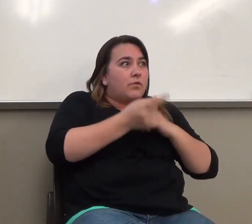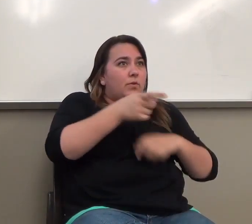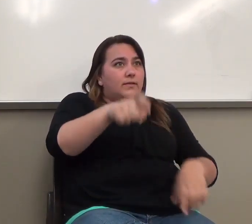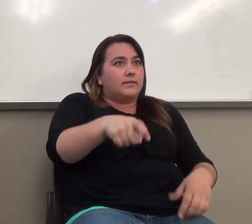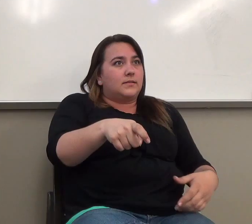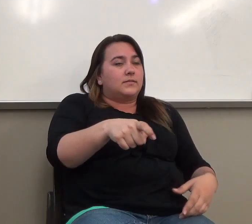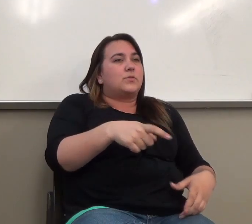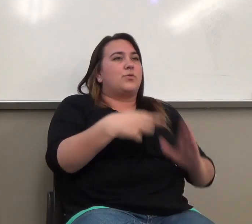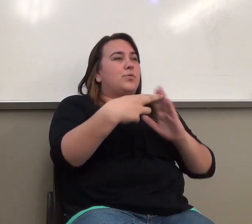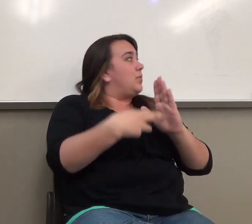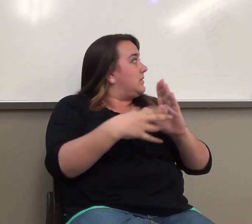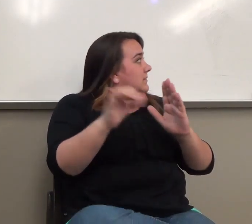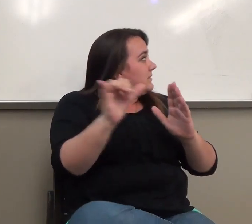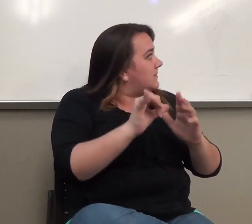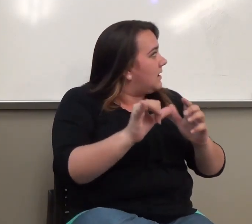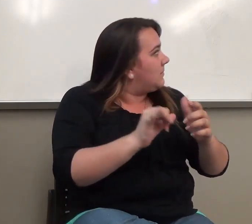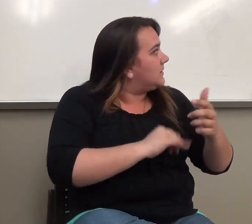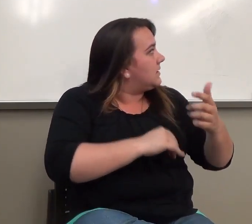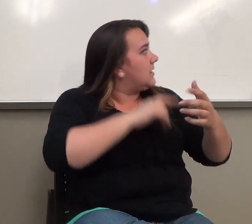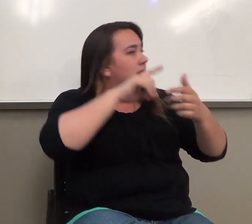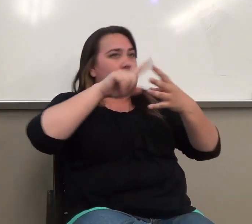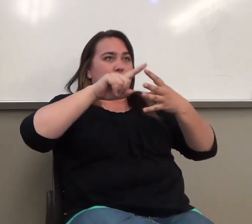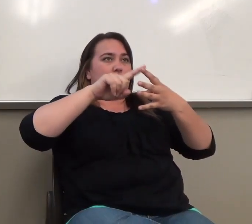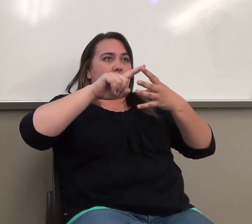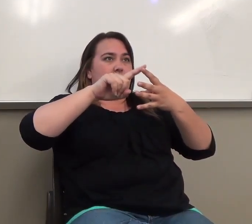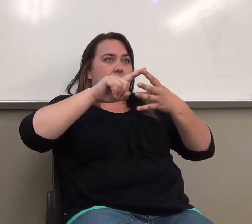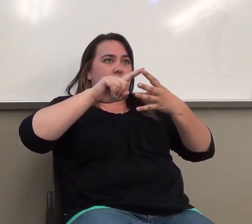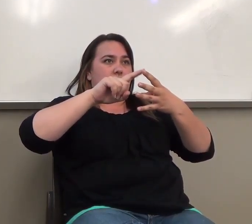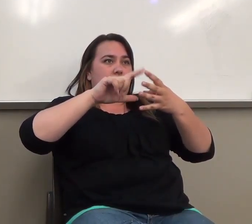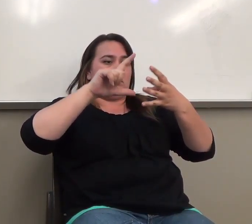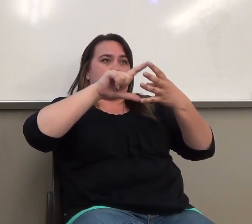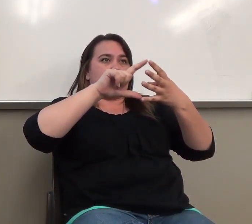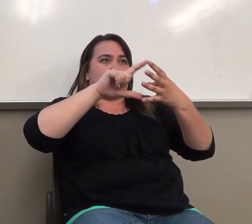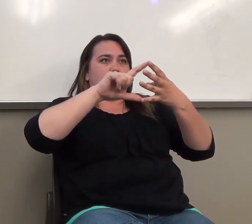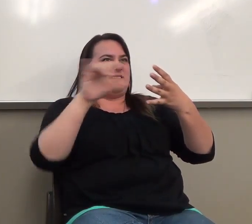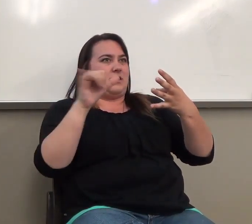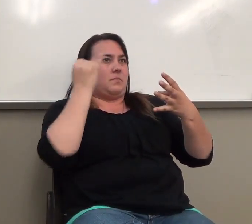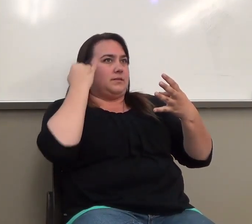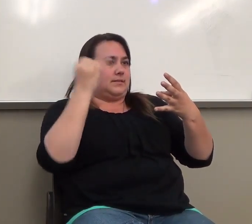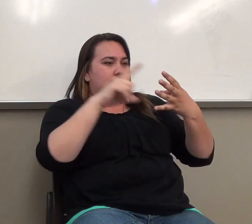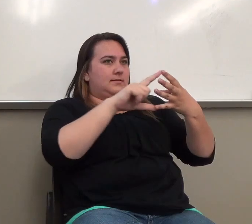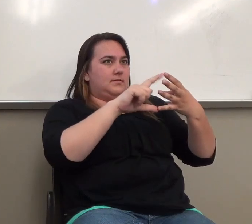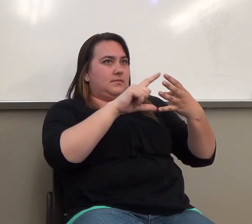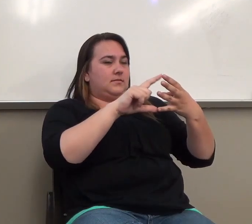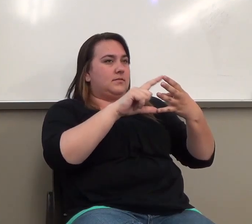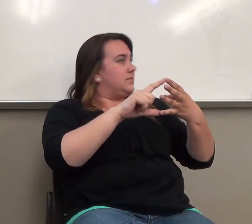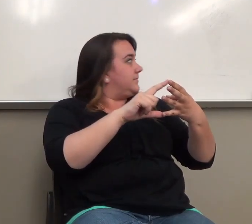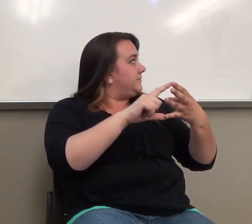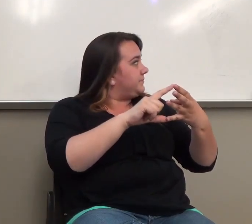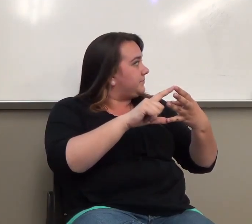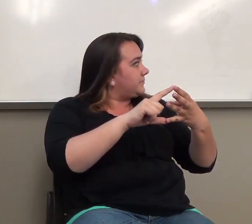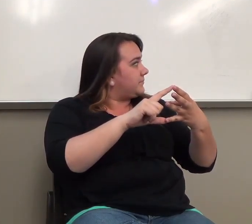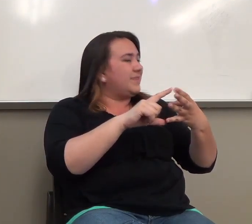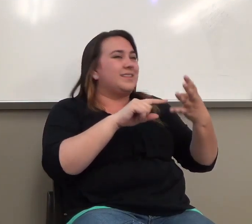one person or a bunch of people, okay? So the rule for indefinite pronouns